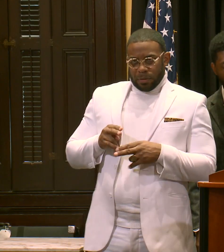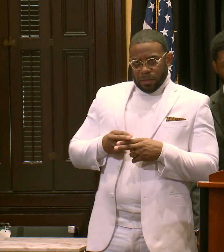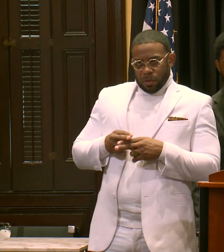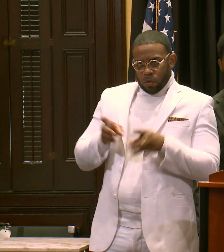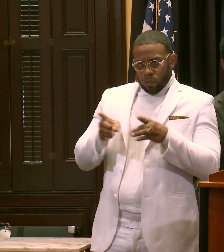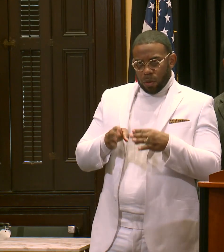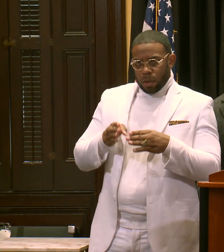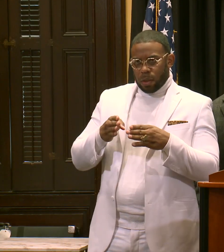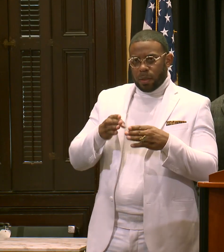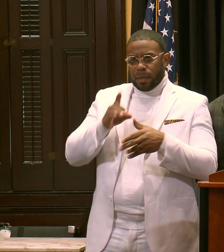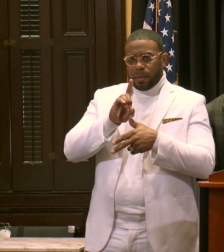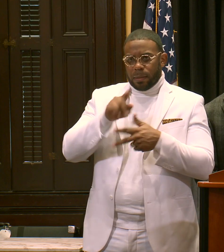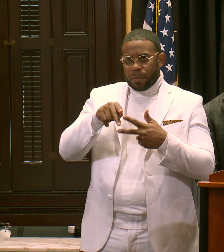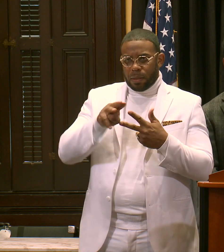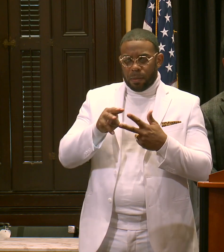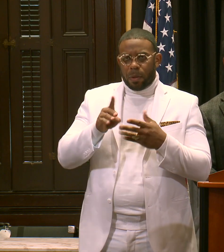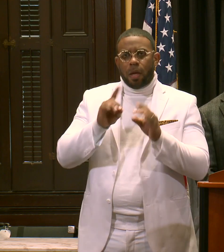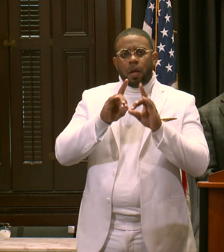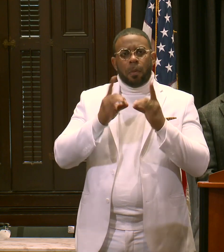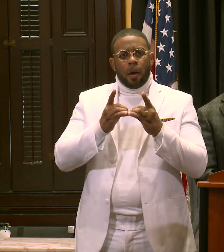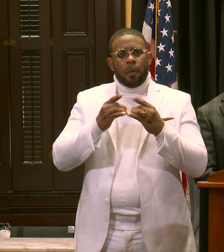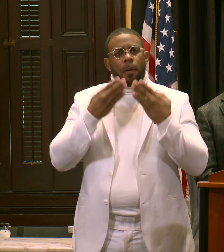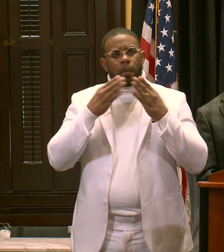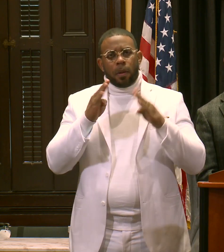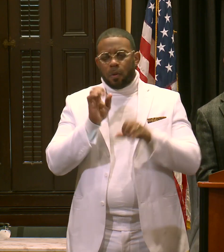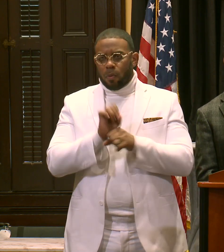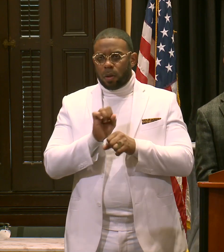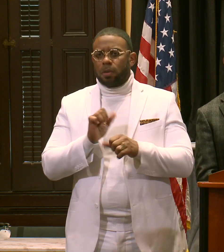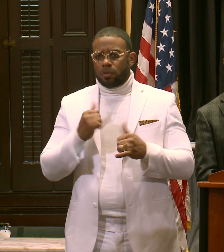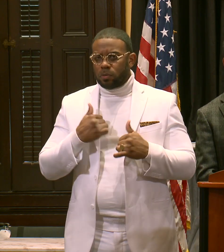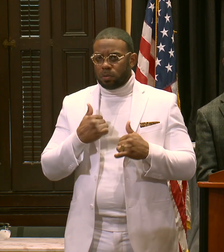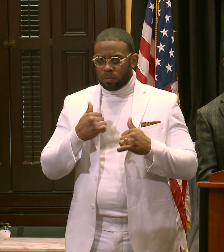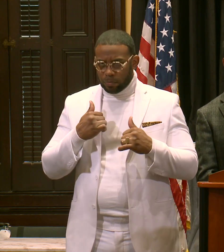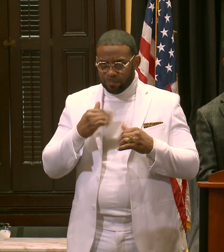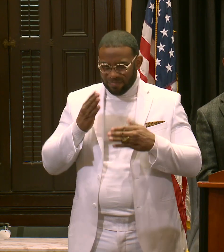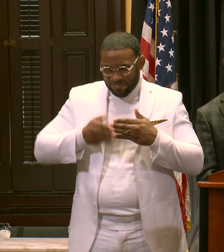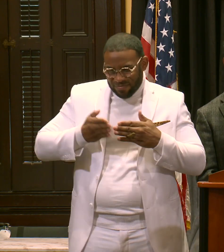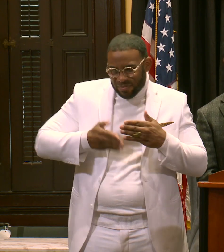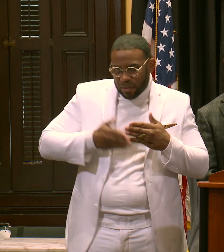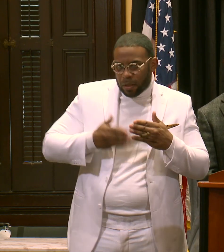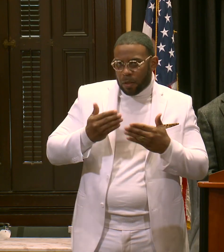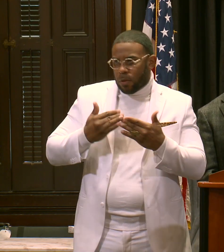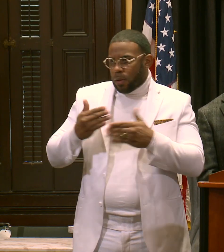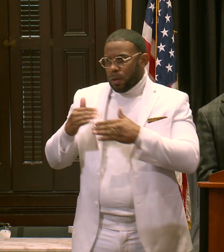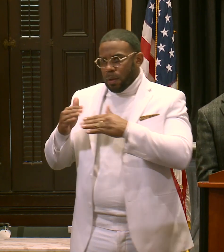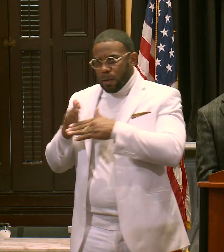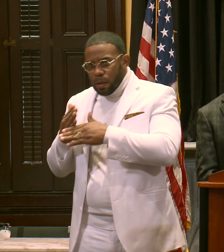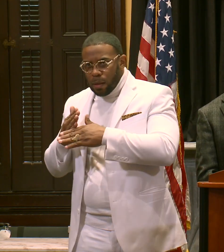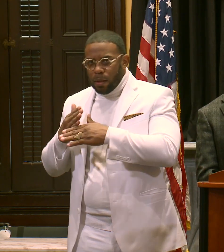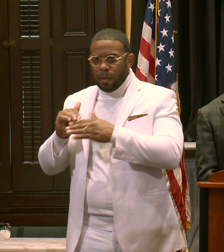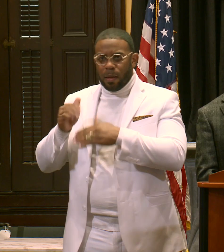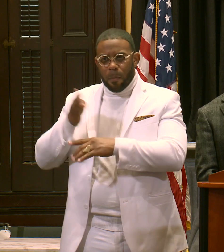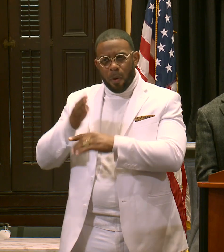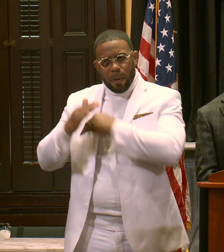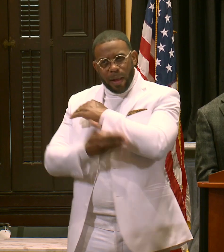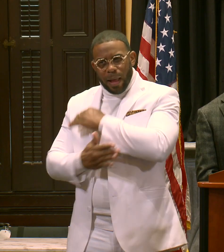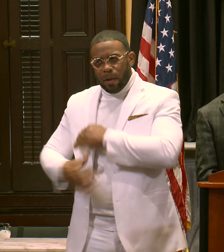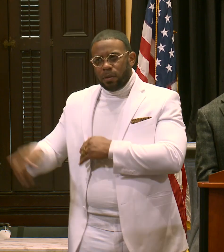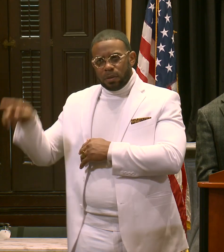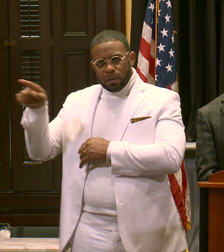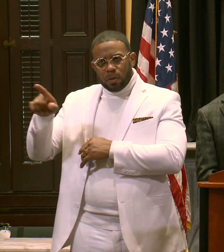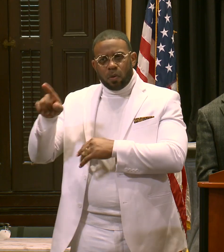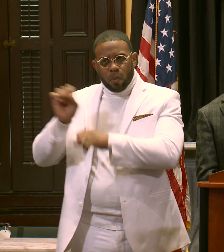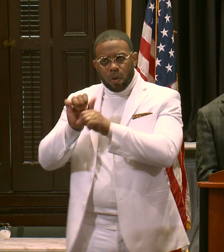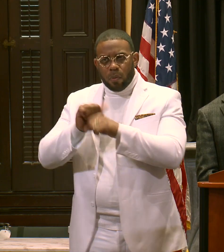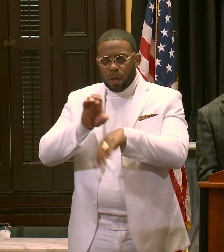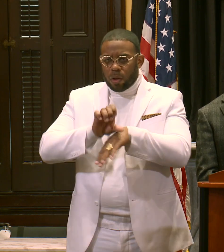of Public Works. So we're finalizing that press announcement right now with our colleagues and partners, especially with our partners over in Baltimore County. And we're